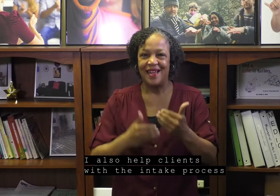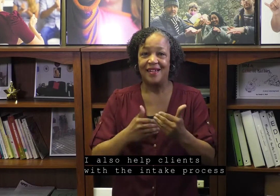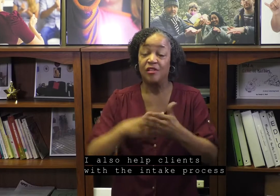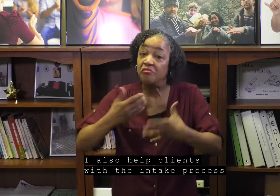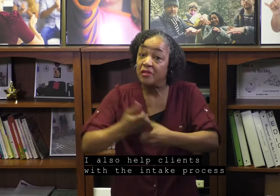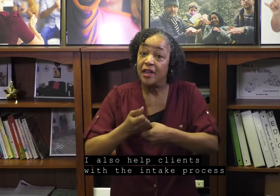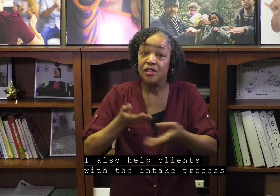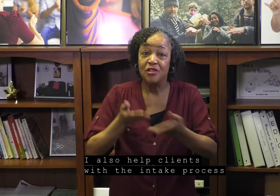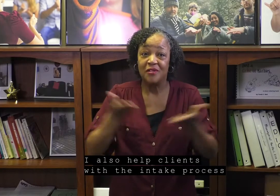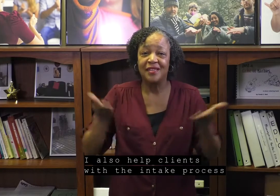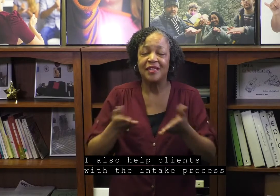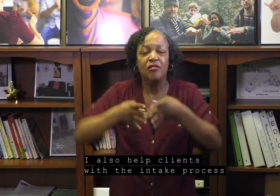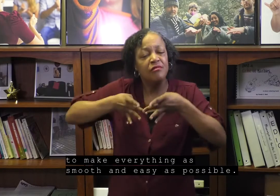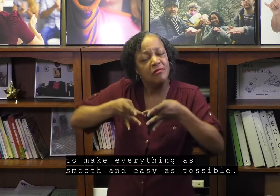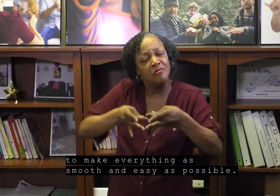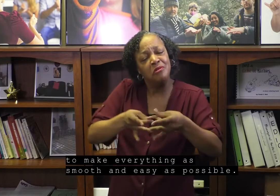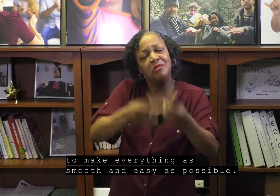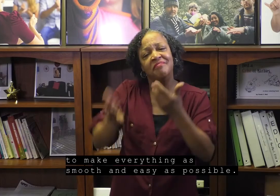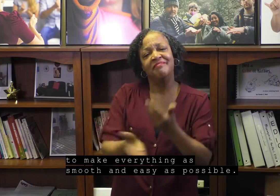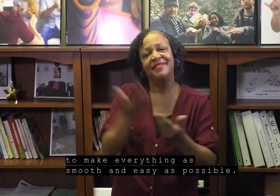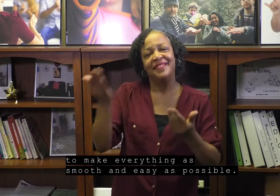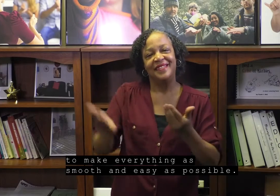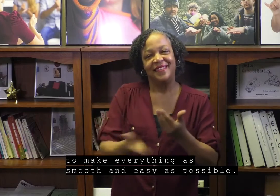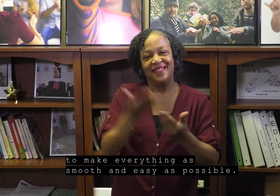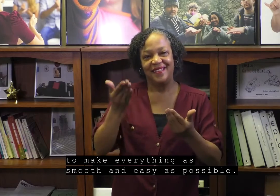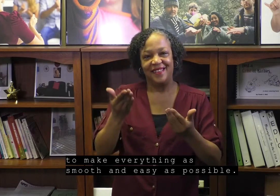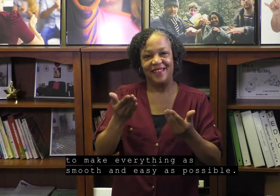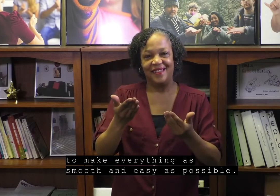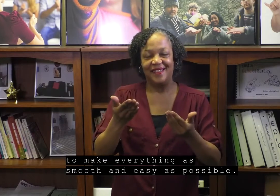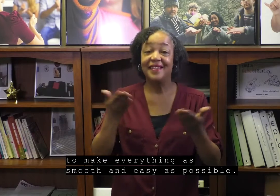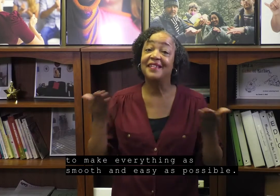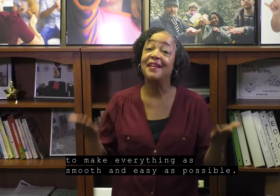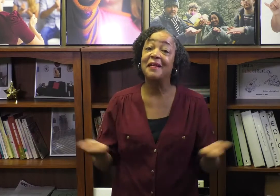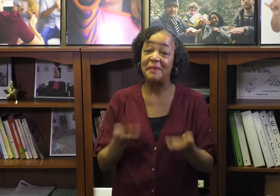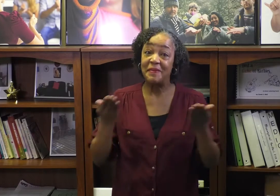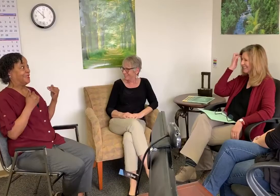also help clients with the intake process to make everything as smooth and easy as possible.